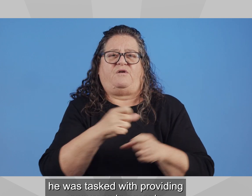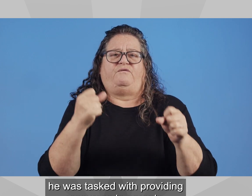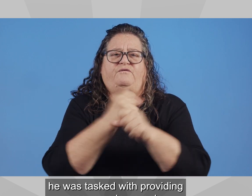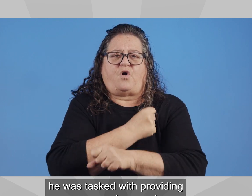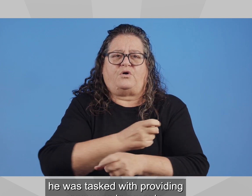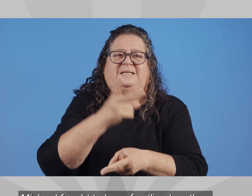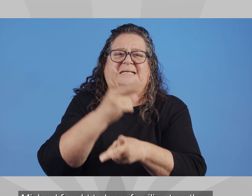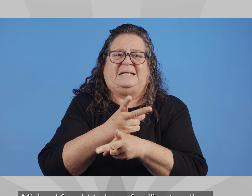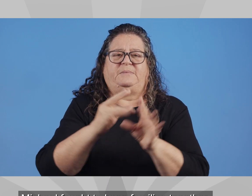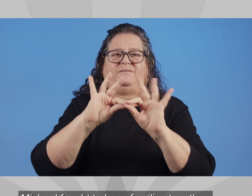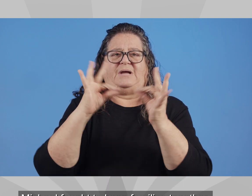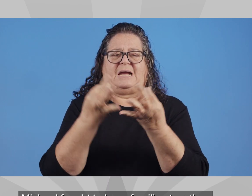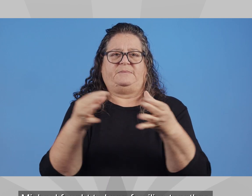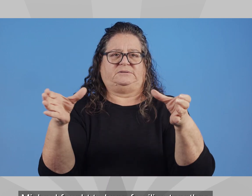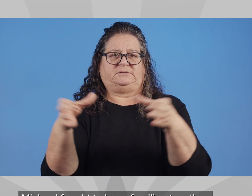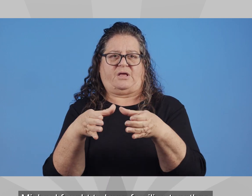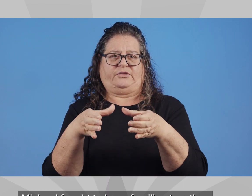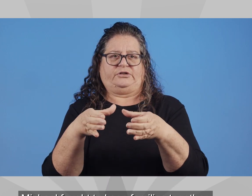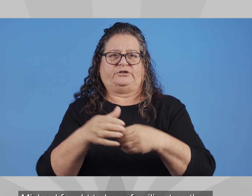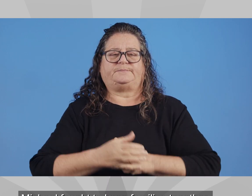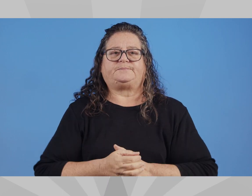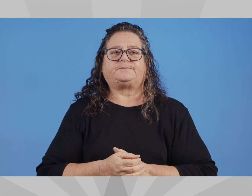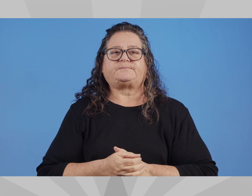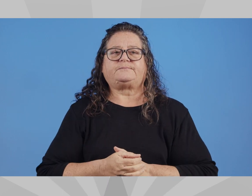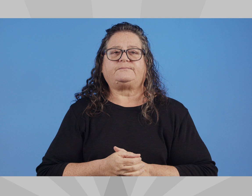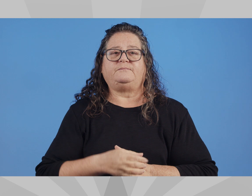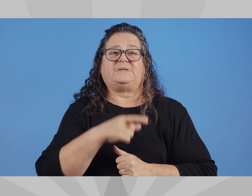parents. Michael fought to keep families together.